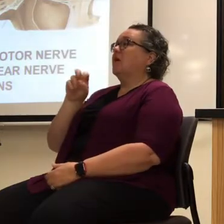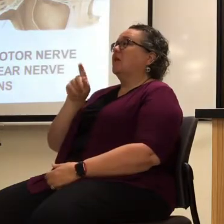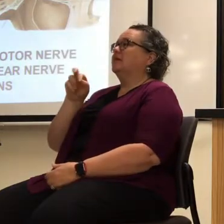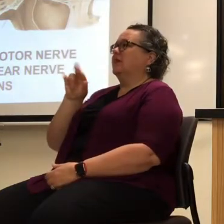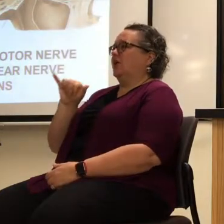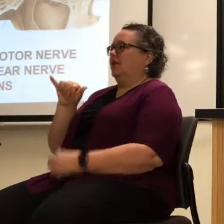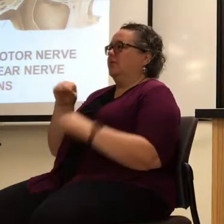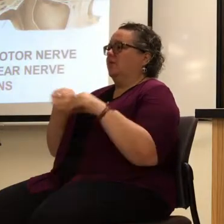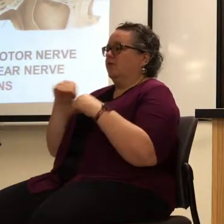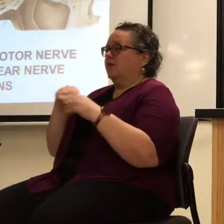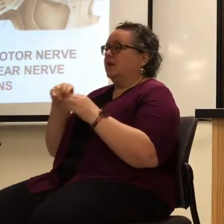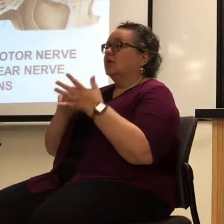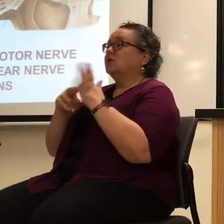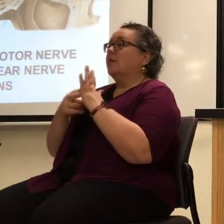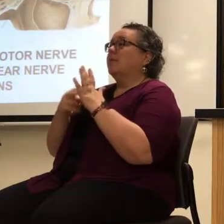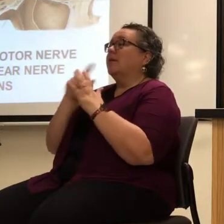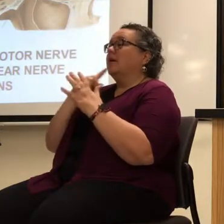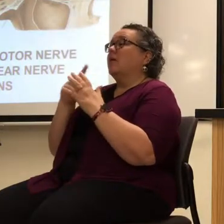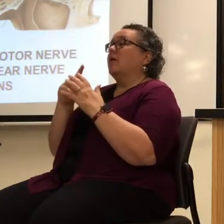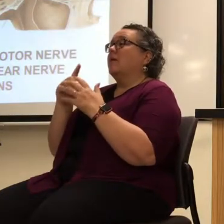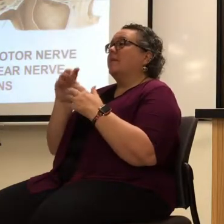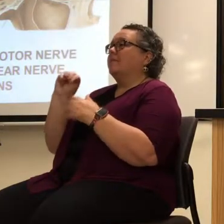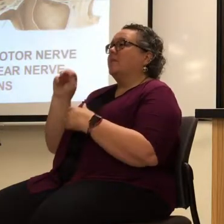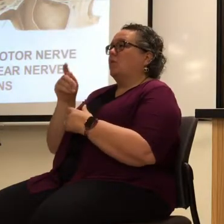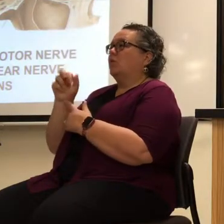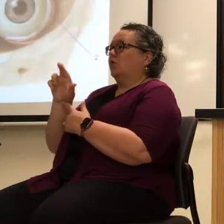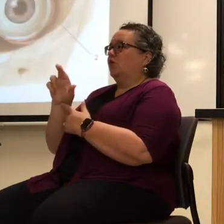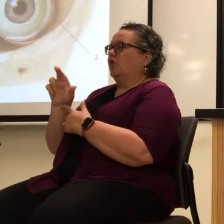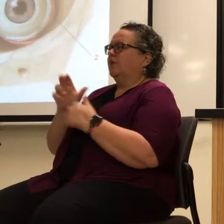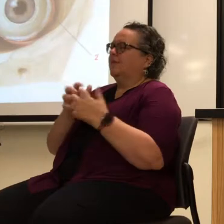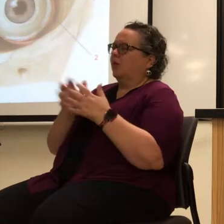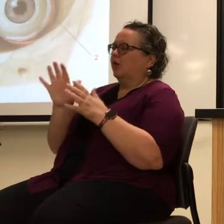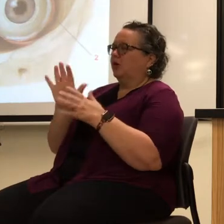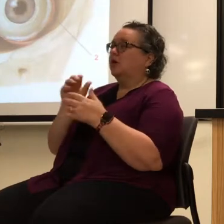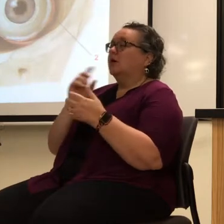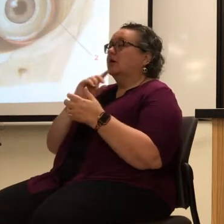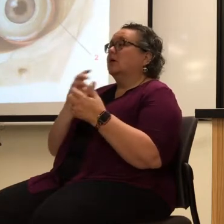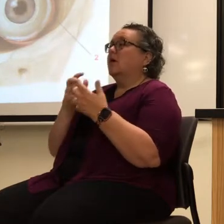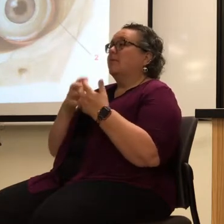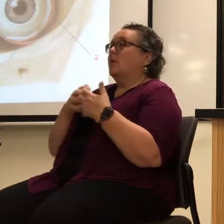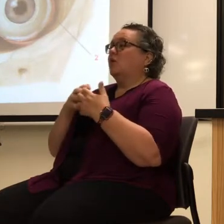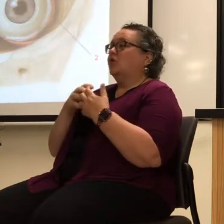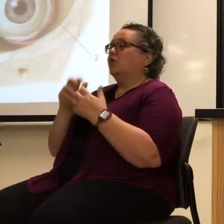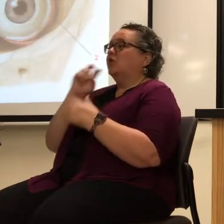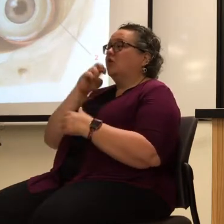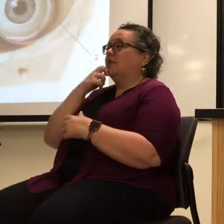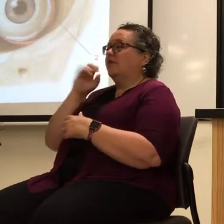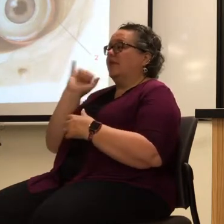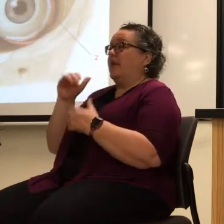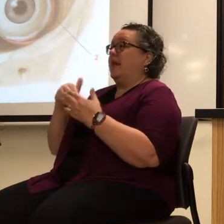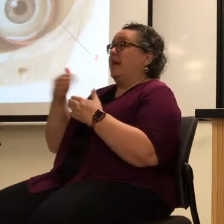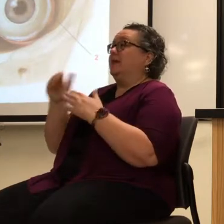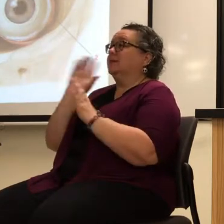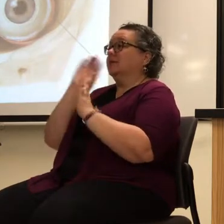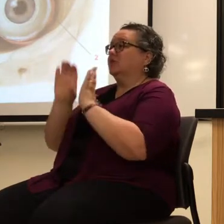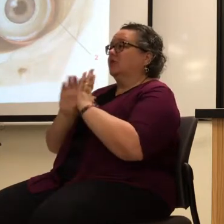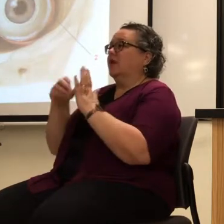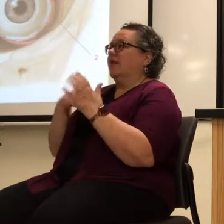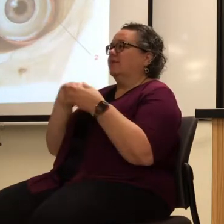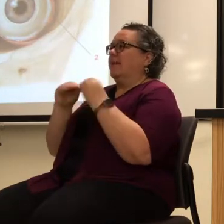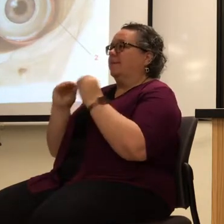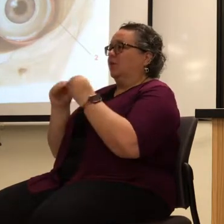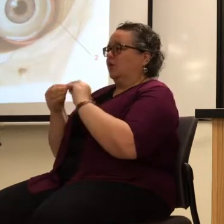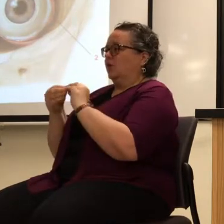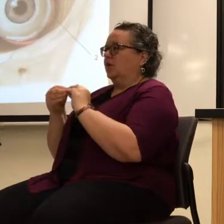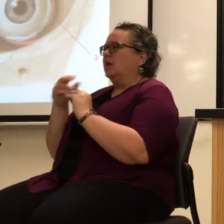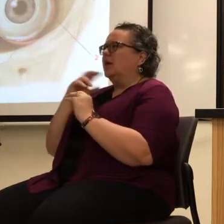So these are motor nerves, and this next picture, I just kind of have them numbered. And let's just kind of